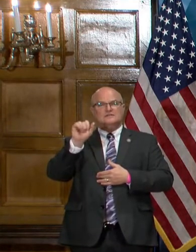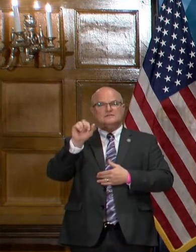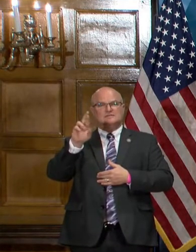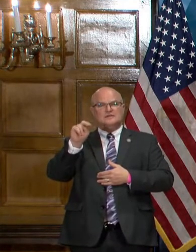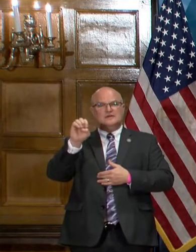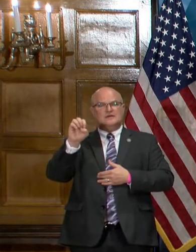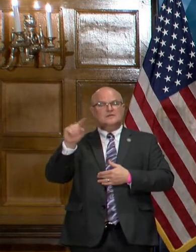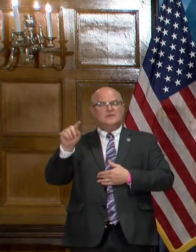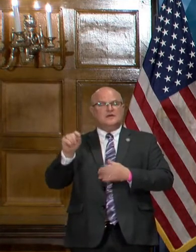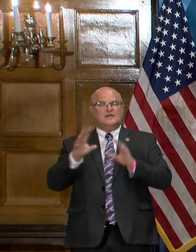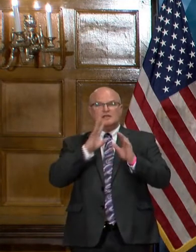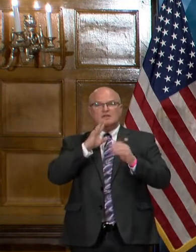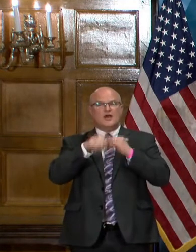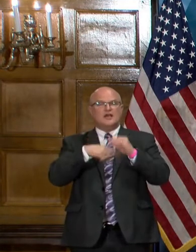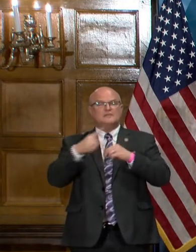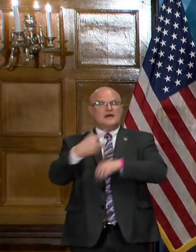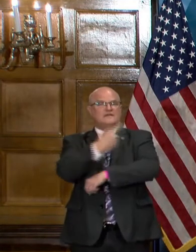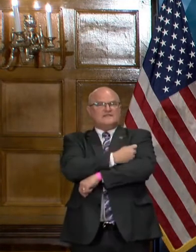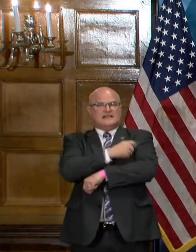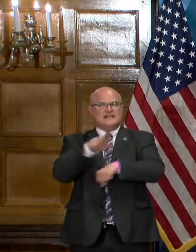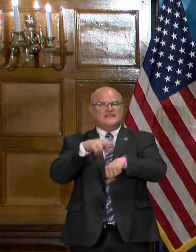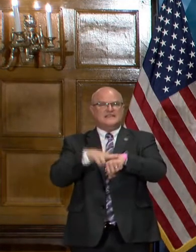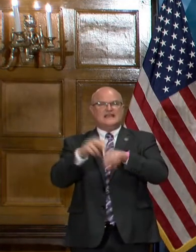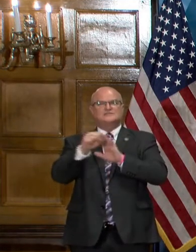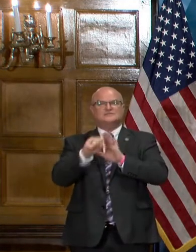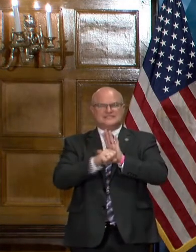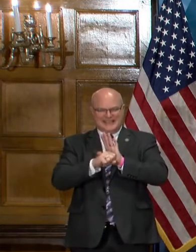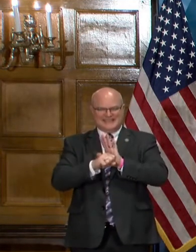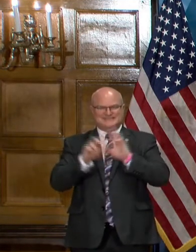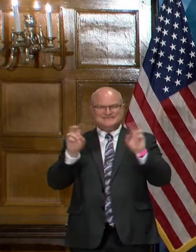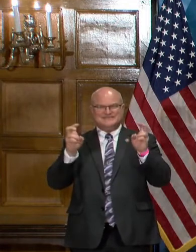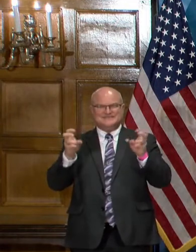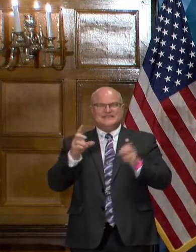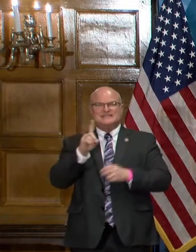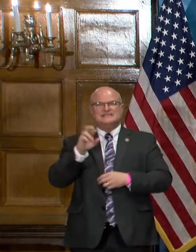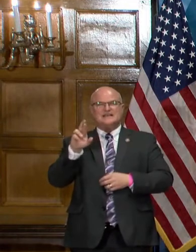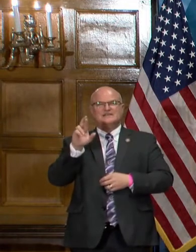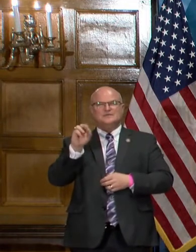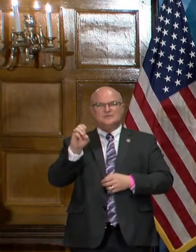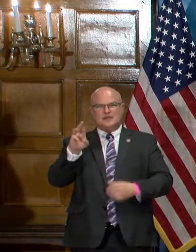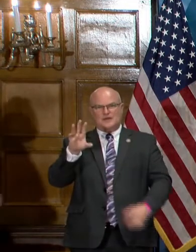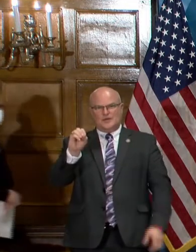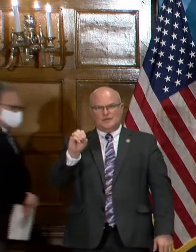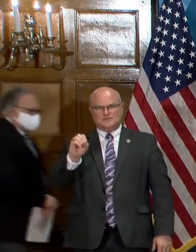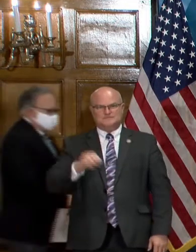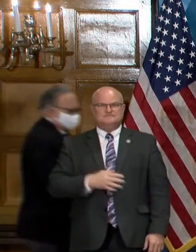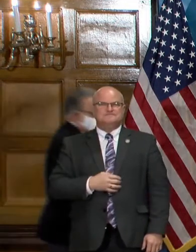to talk about Vaccinate the Natural State. Dr. Romero.